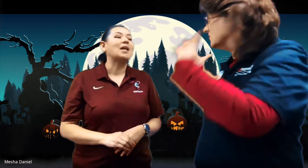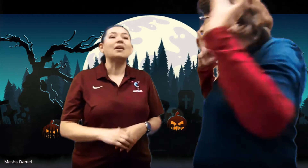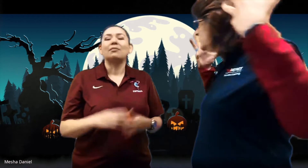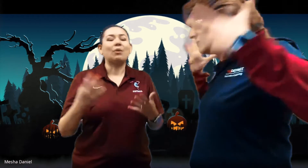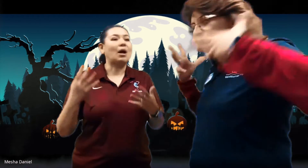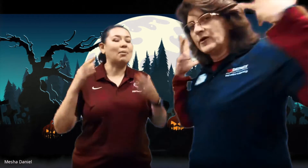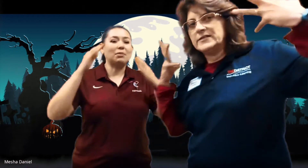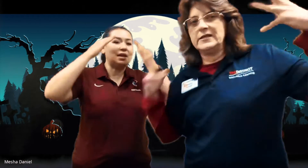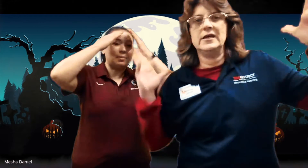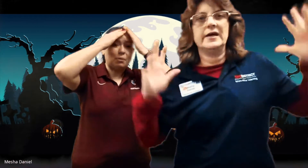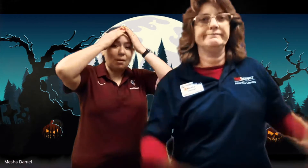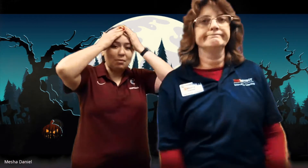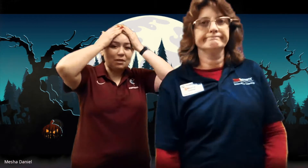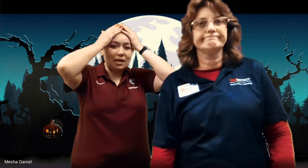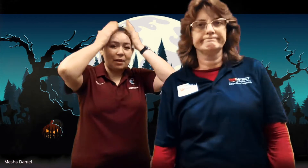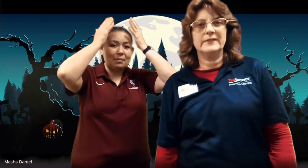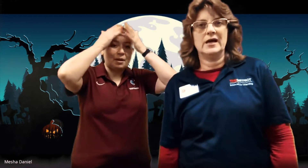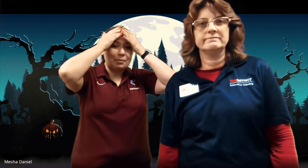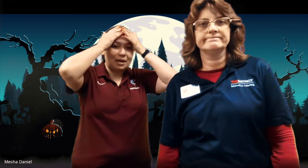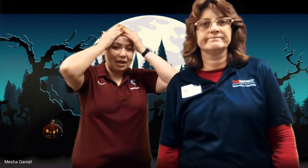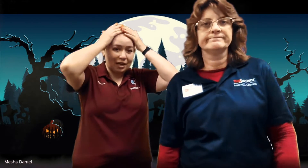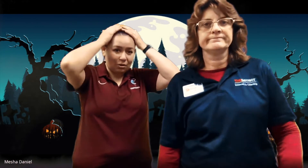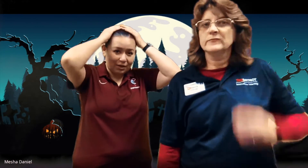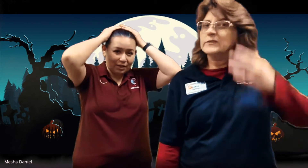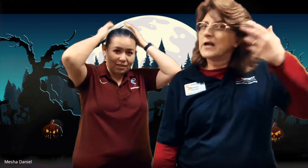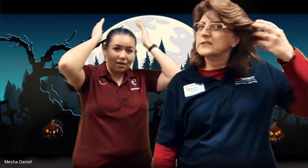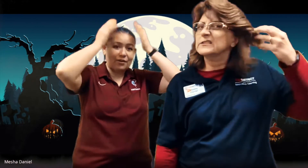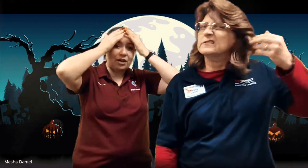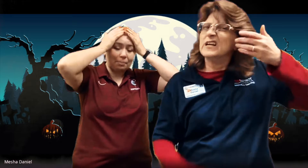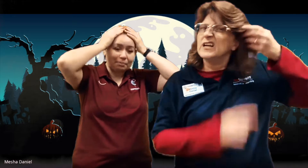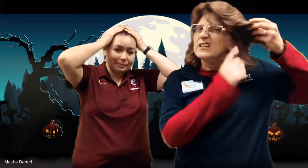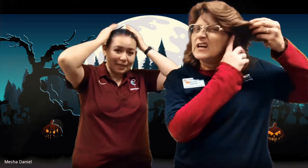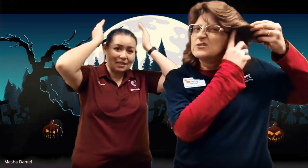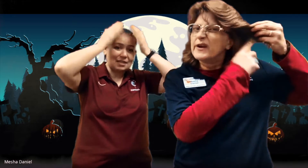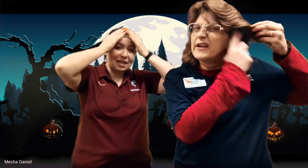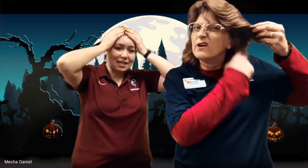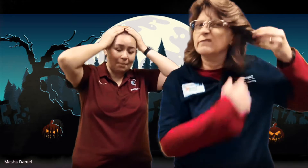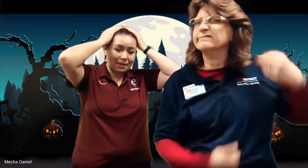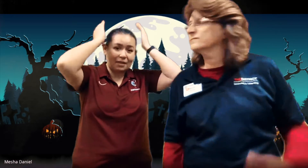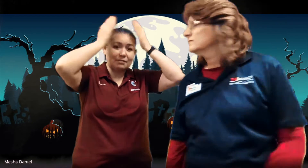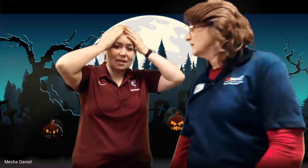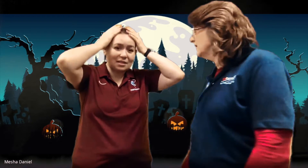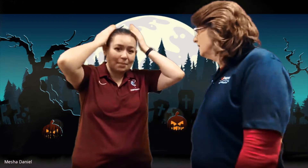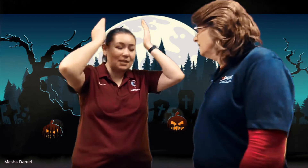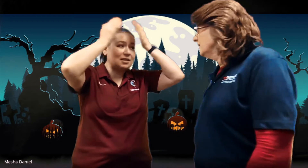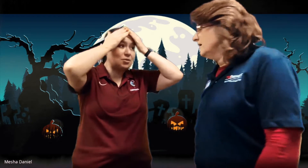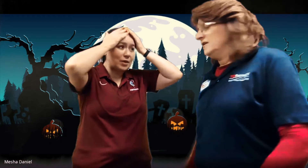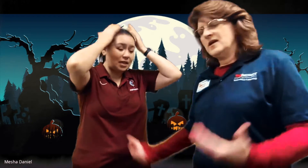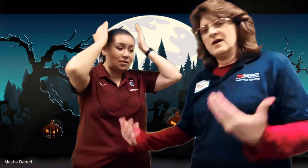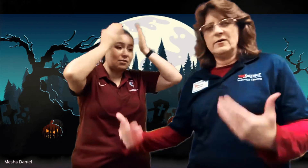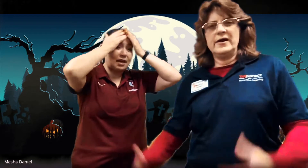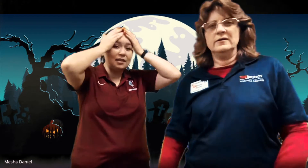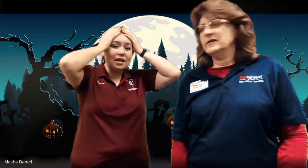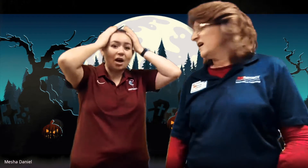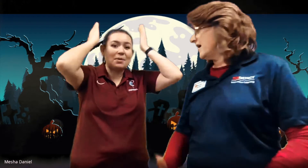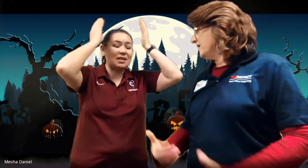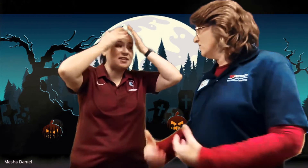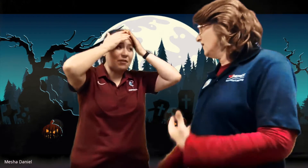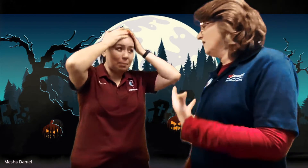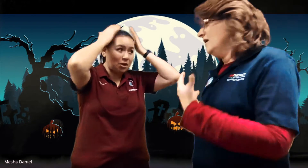works for probably, crazy. I gotta go get this covered up. That's happening this week. Yeah, well, I'll be a different person.